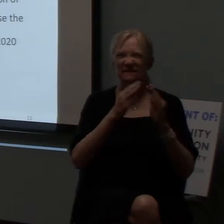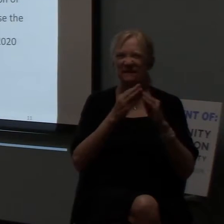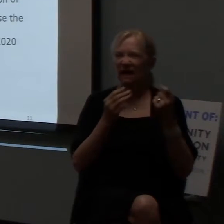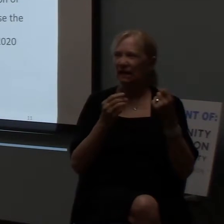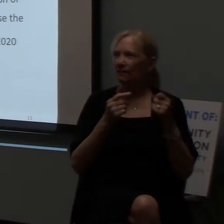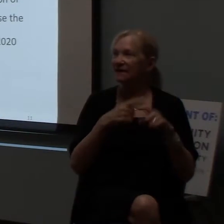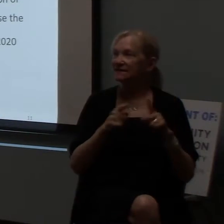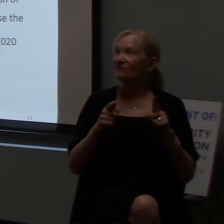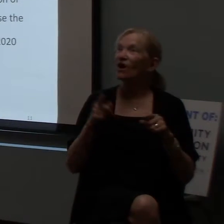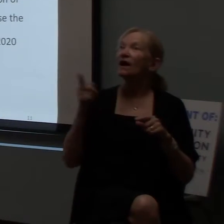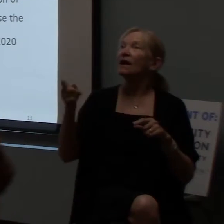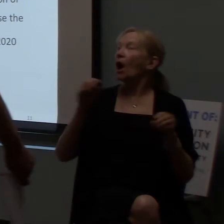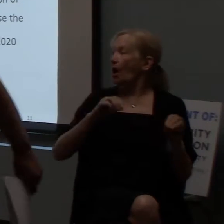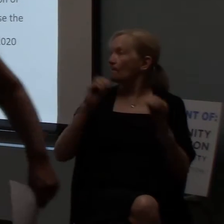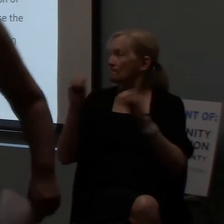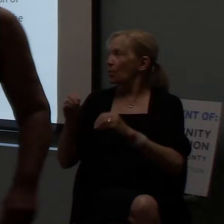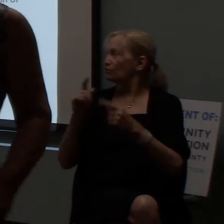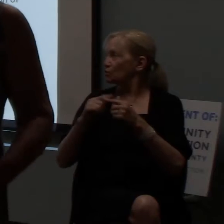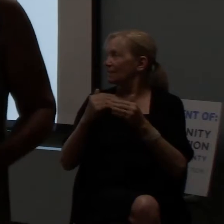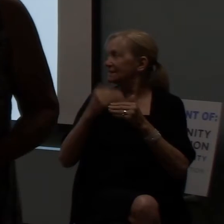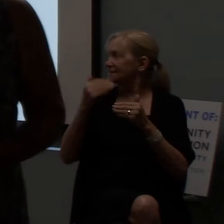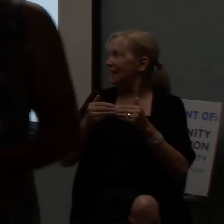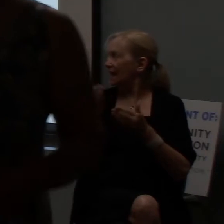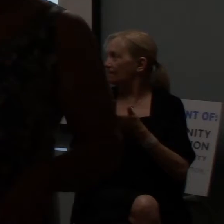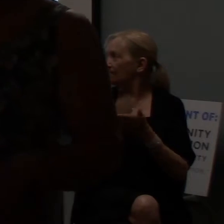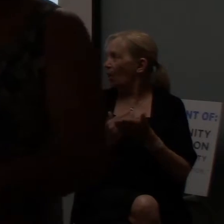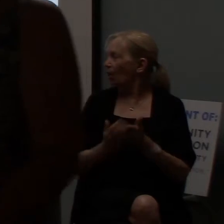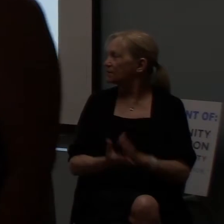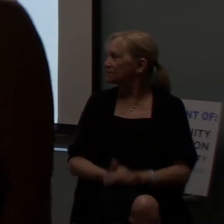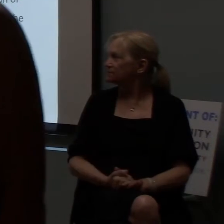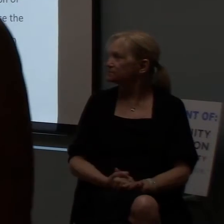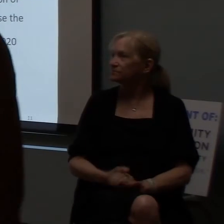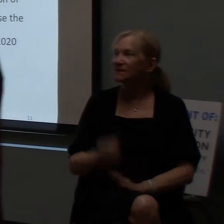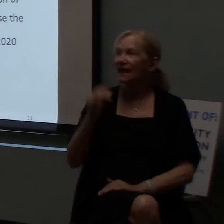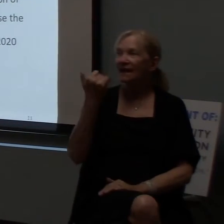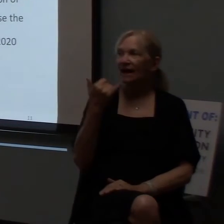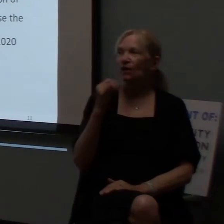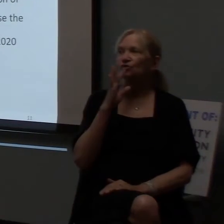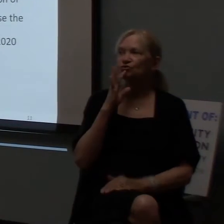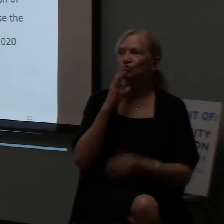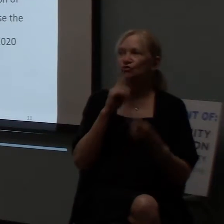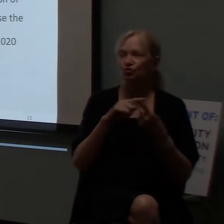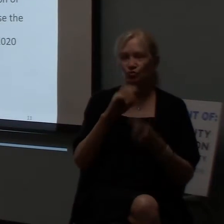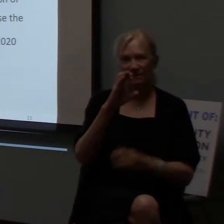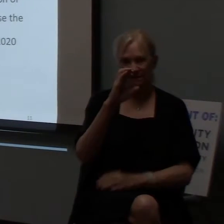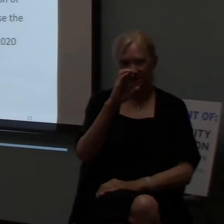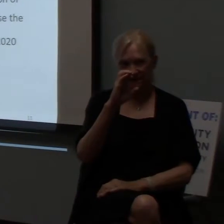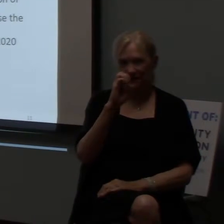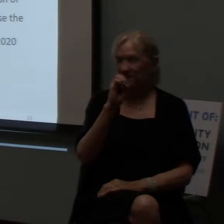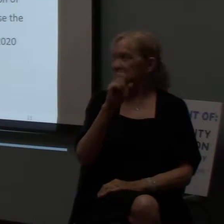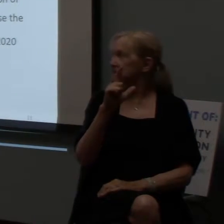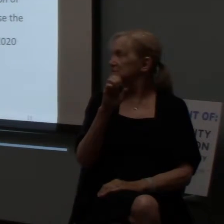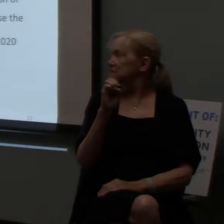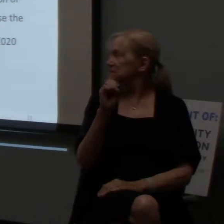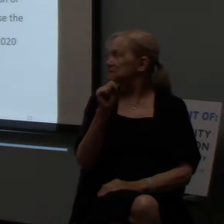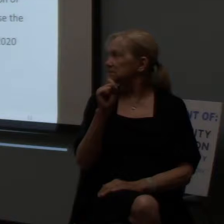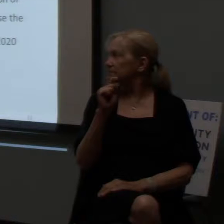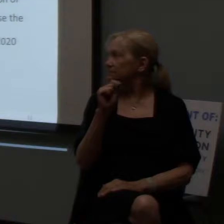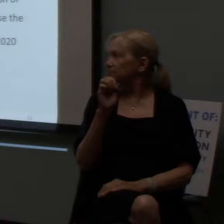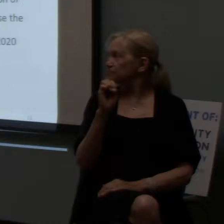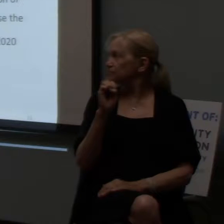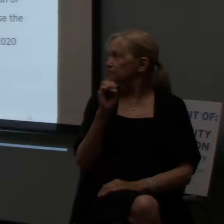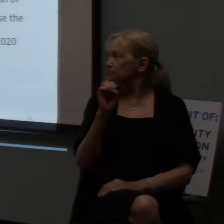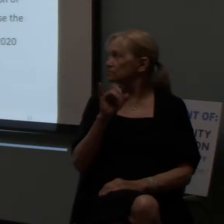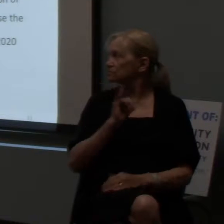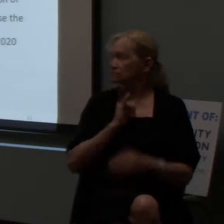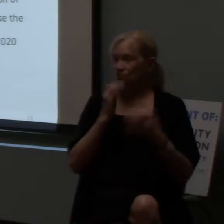Okay, well, let's move on to the next section with Celeste. We'll talk about how commissioners could be elected. All right, before we move to the next section, I just wanted to